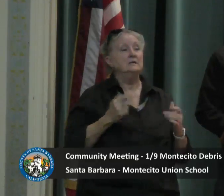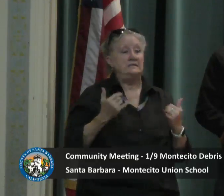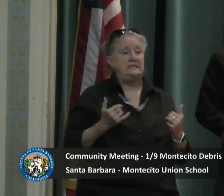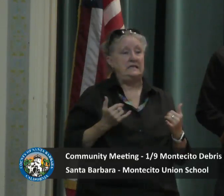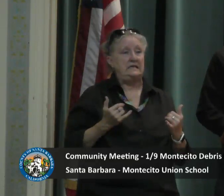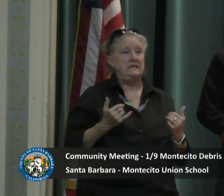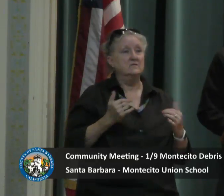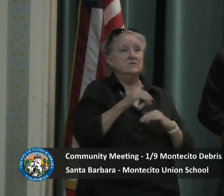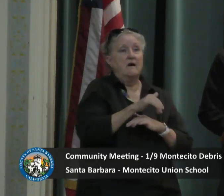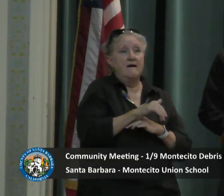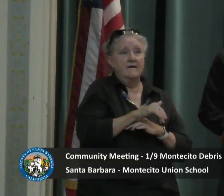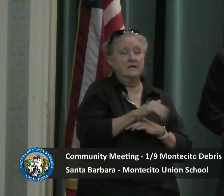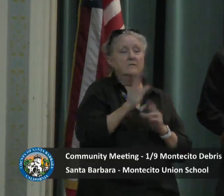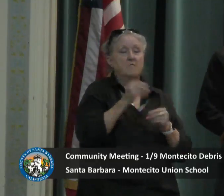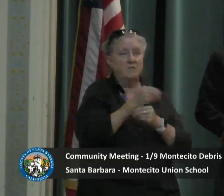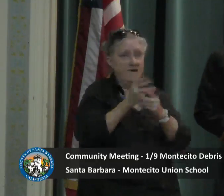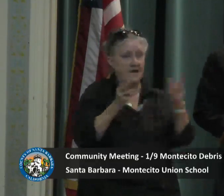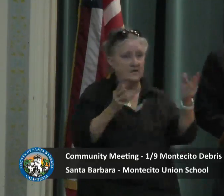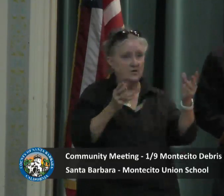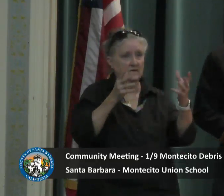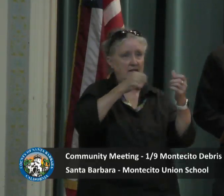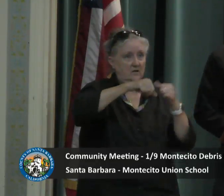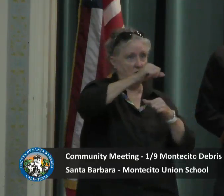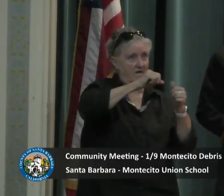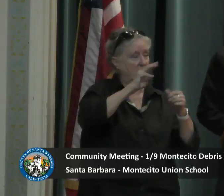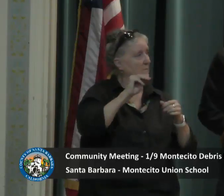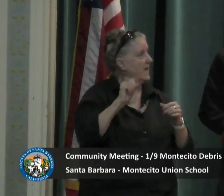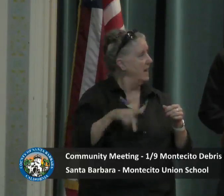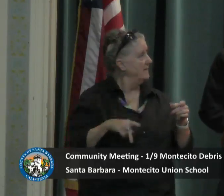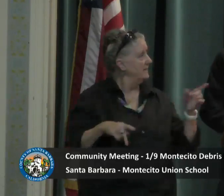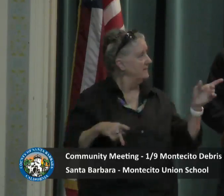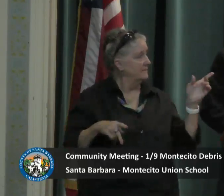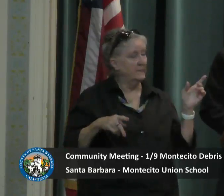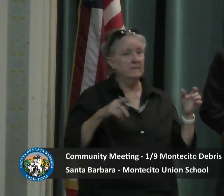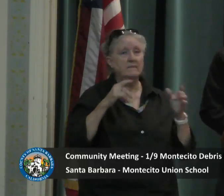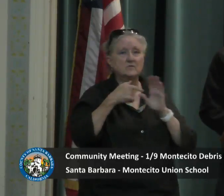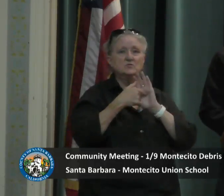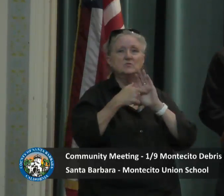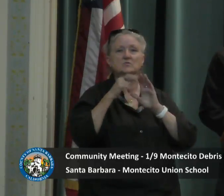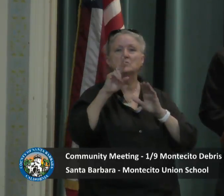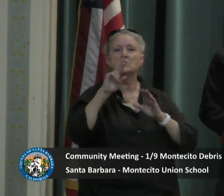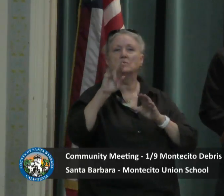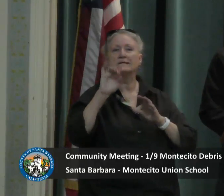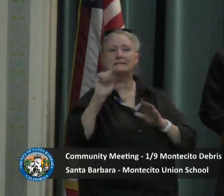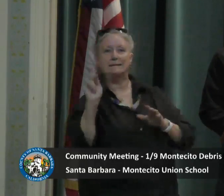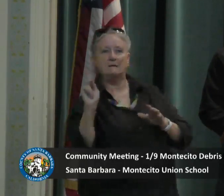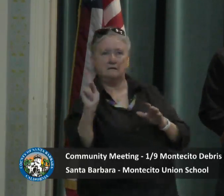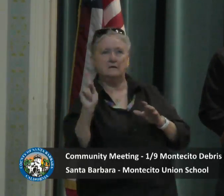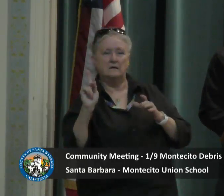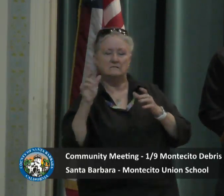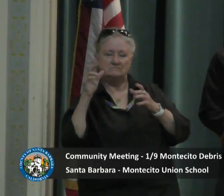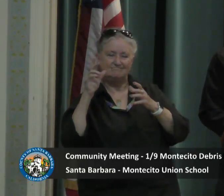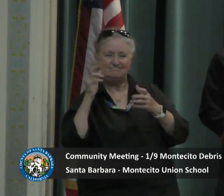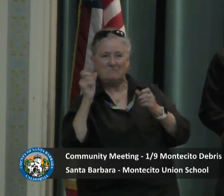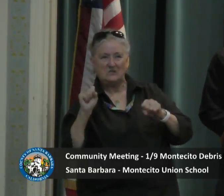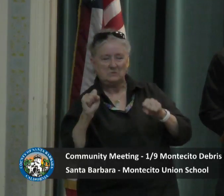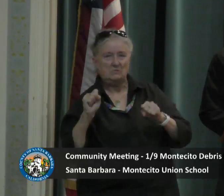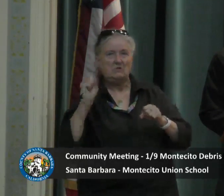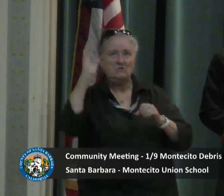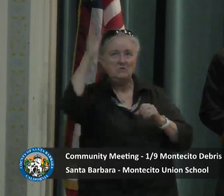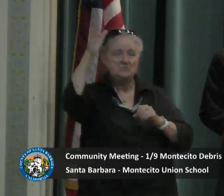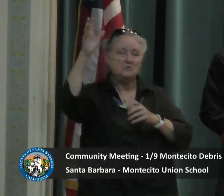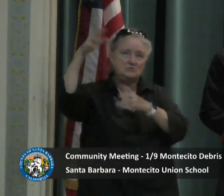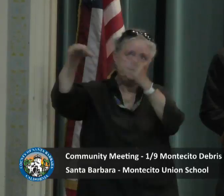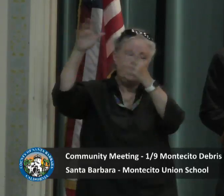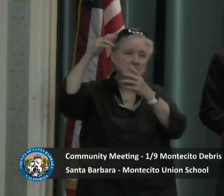Tonight, we are providing you with an interactive map that shows the risks associated with future storms of a ½ inch per